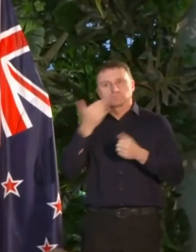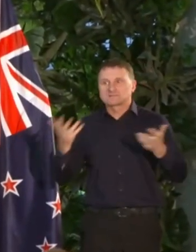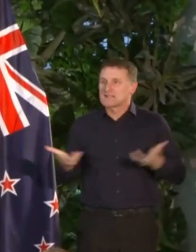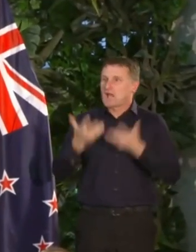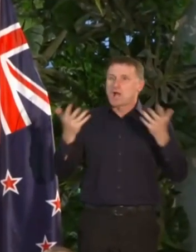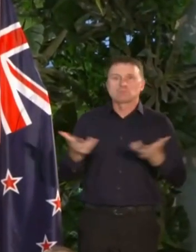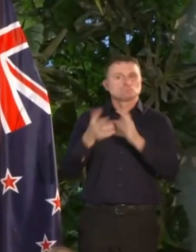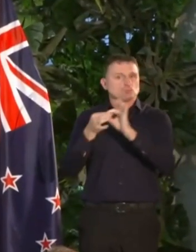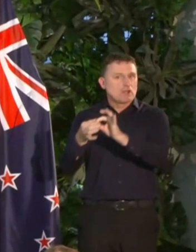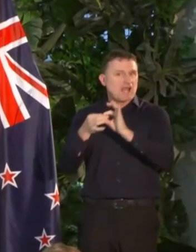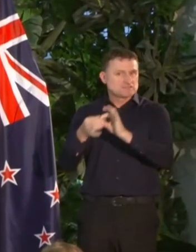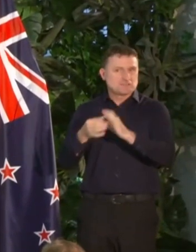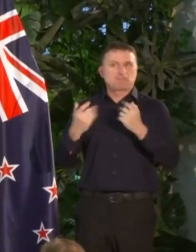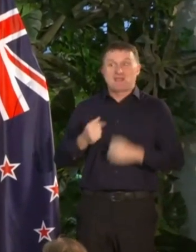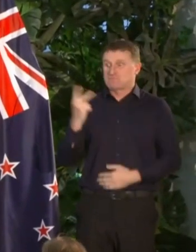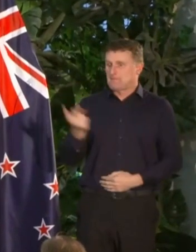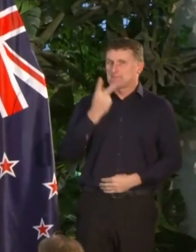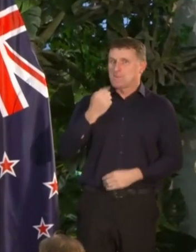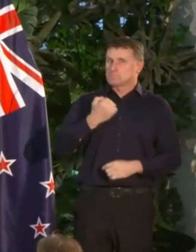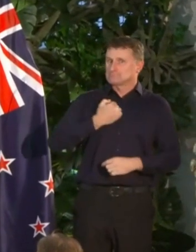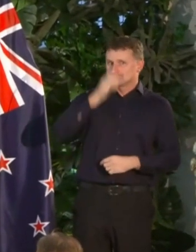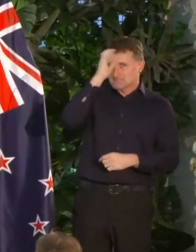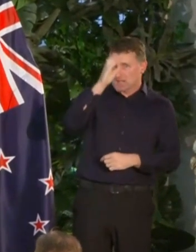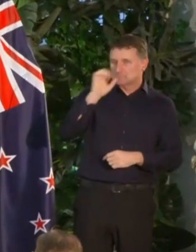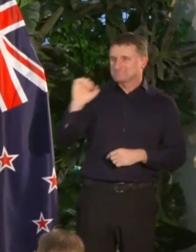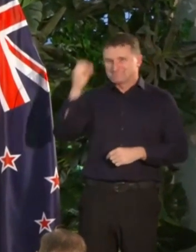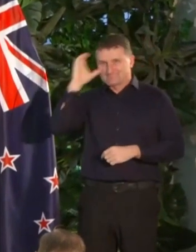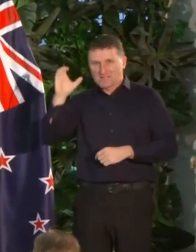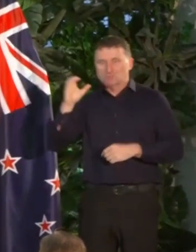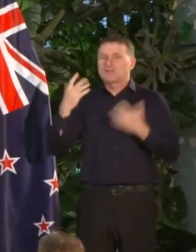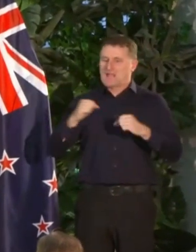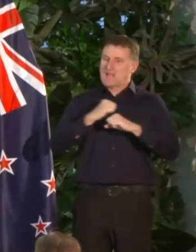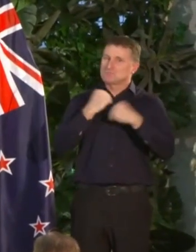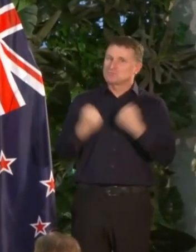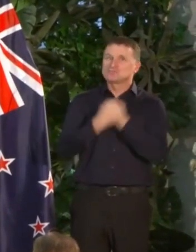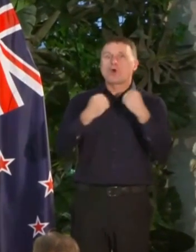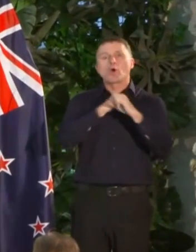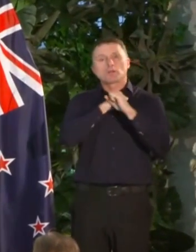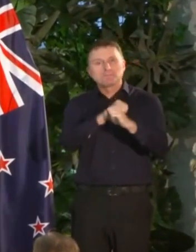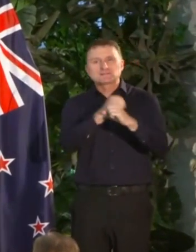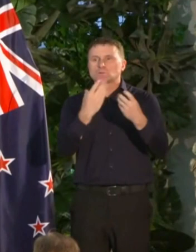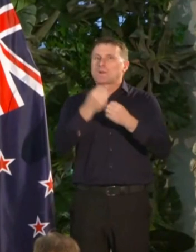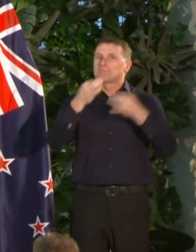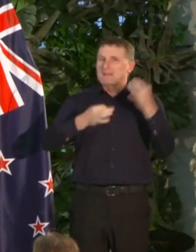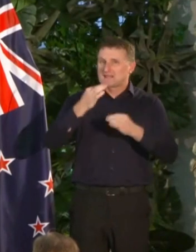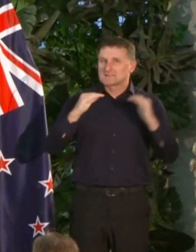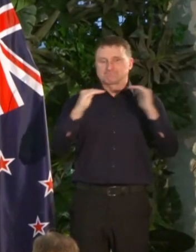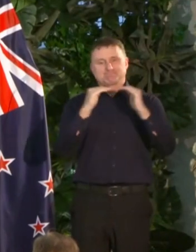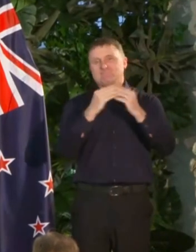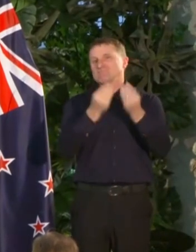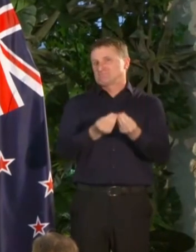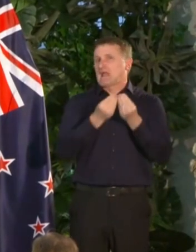are aligned on incredibly important issues. We share a strong commitment to democratic values as the basis for